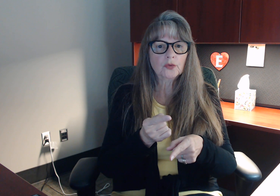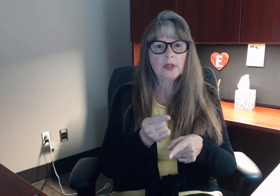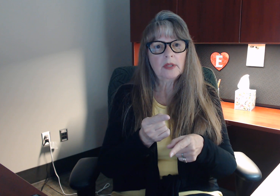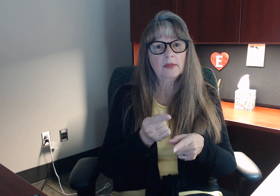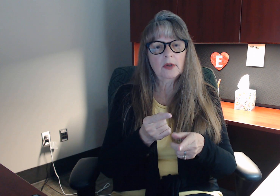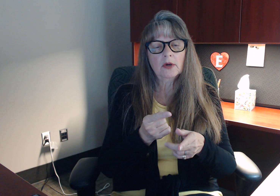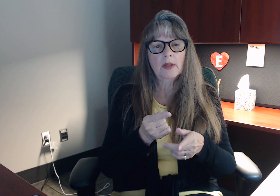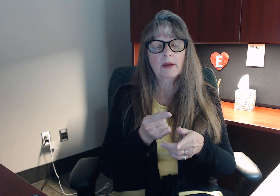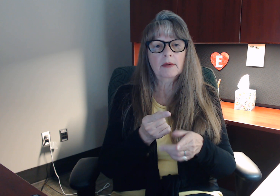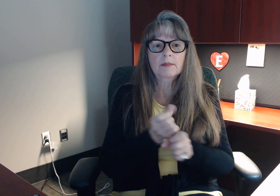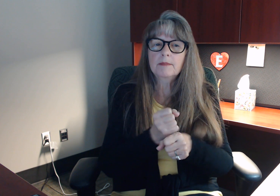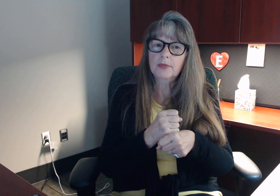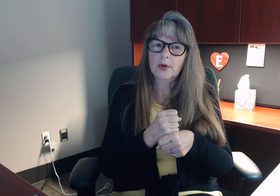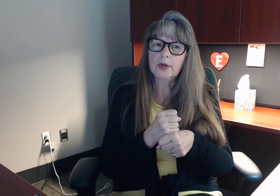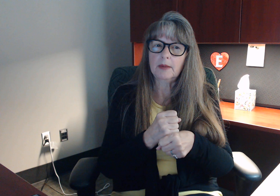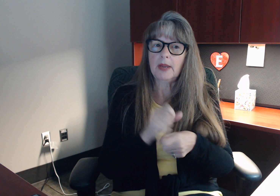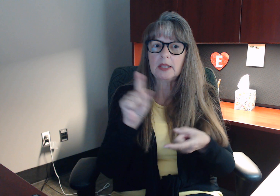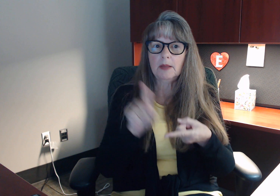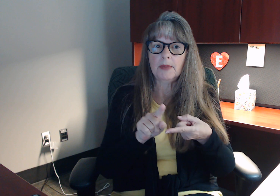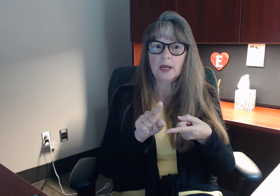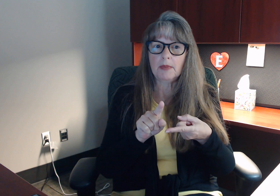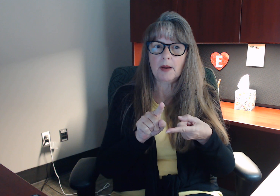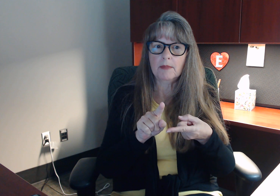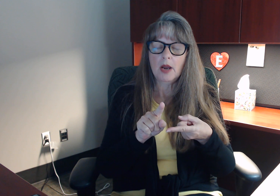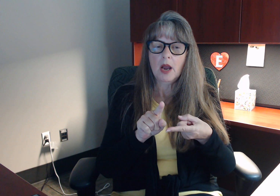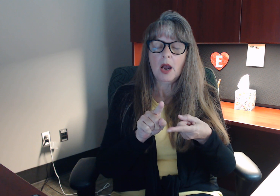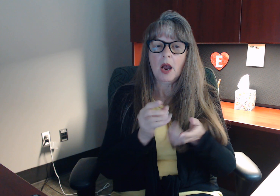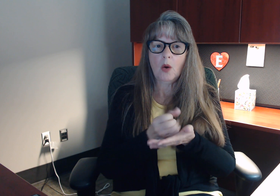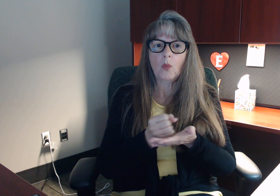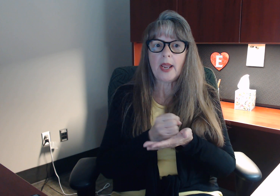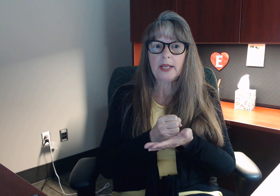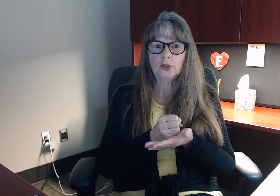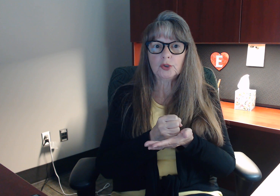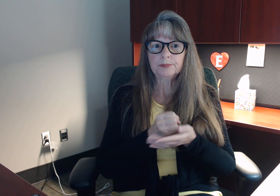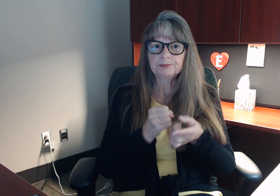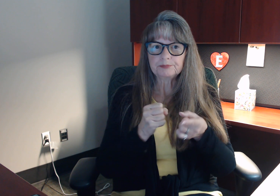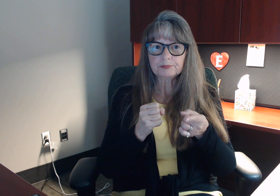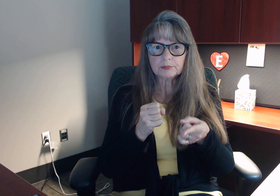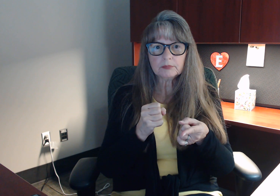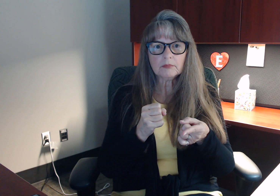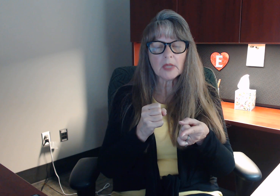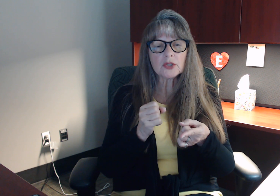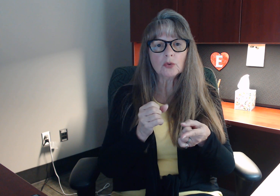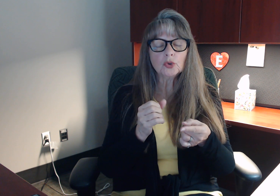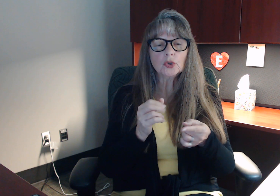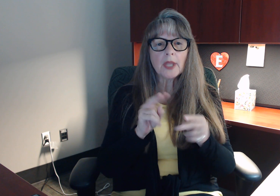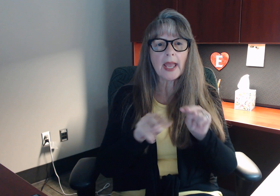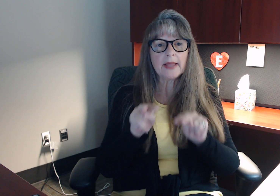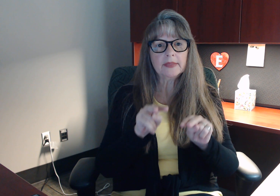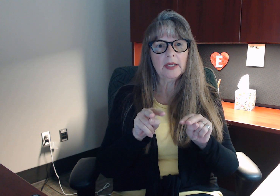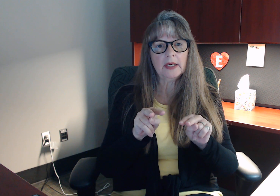that they're gonna make the minimum wage. So look at the